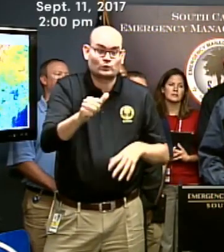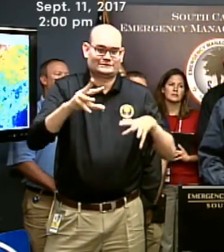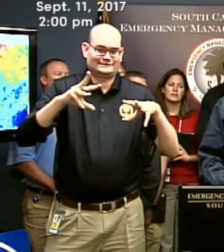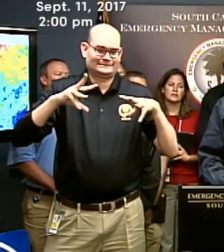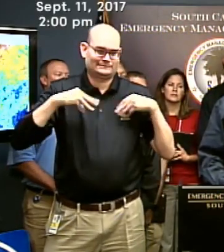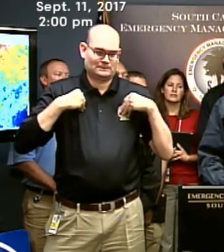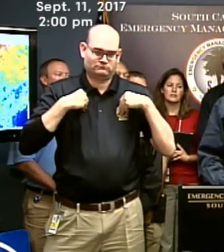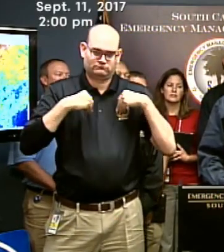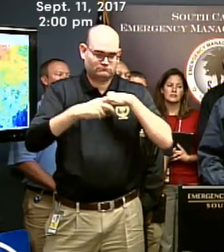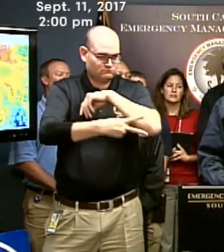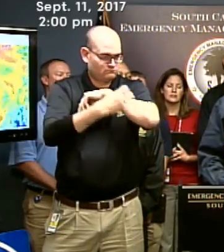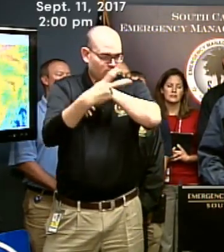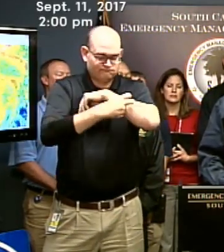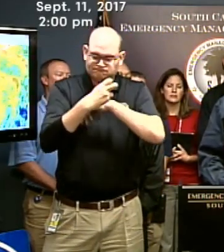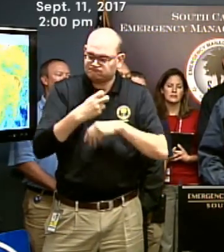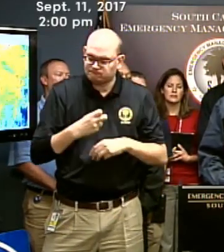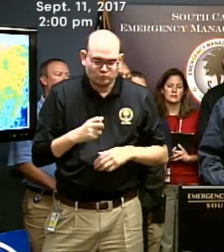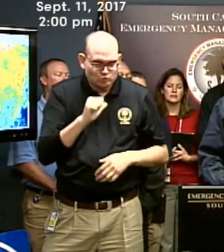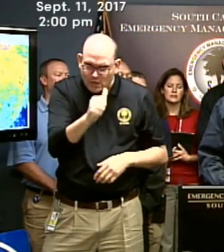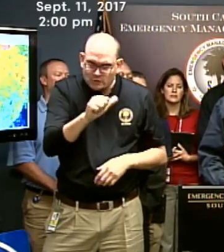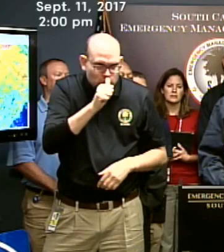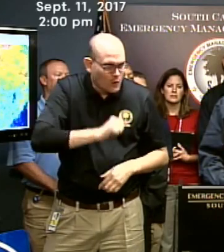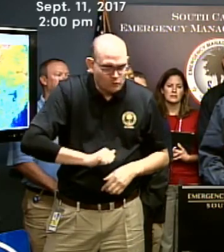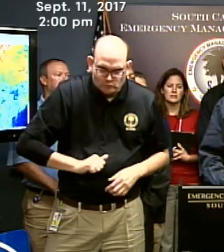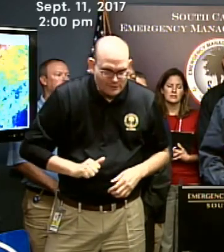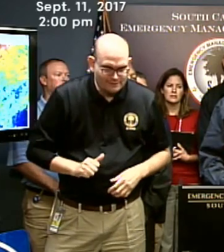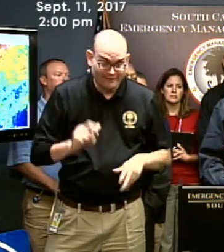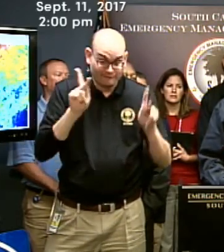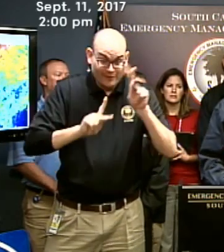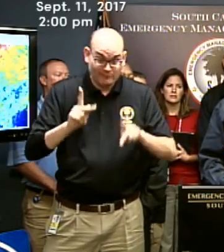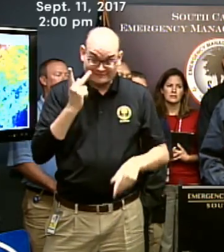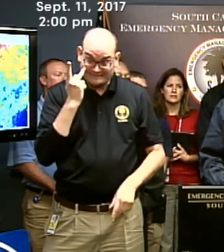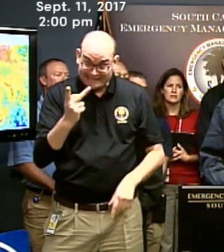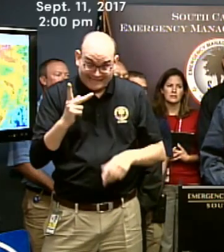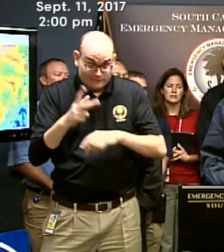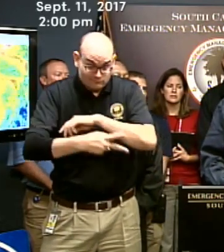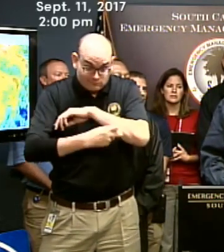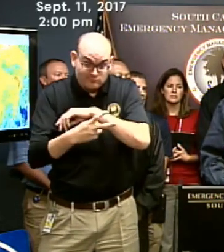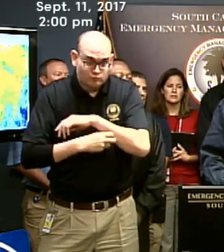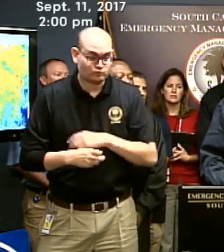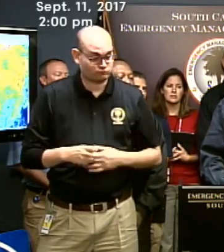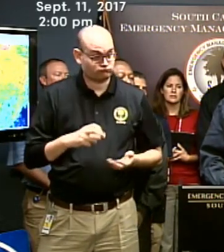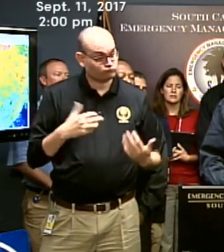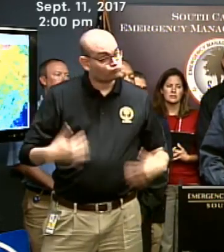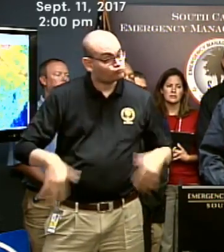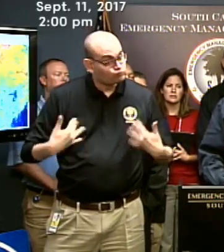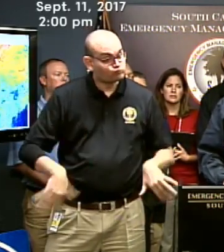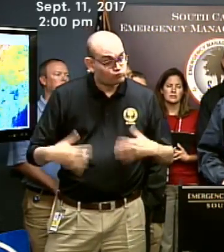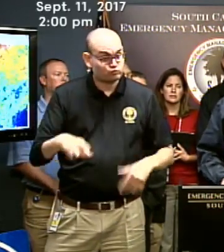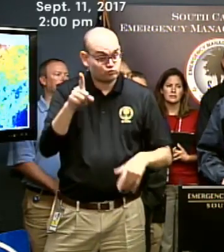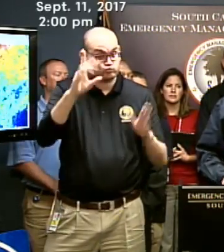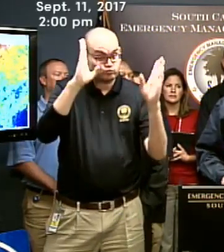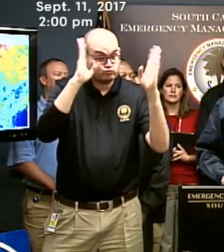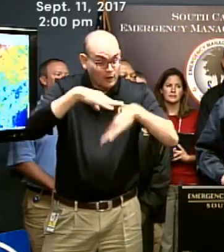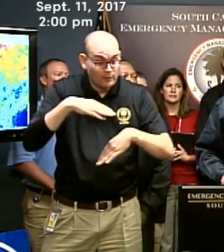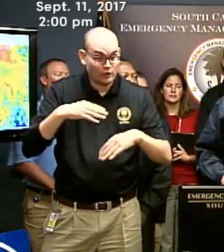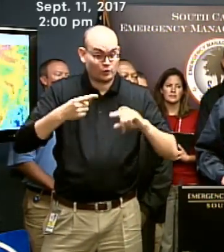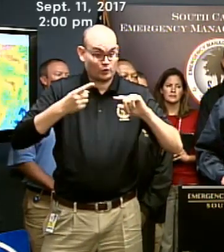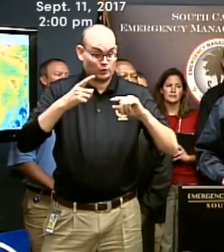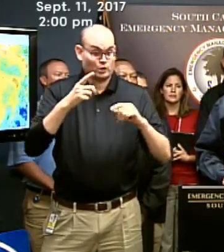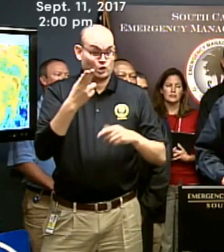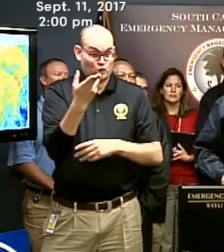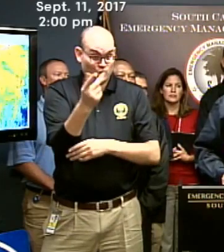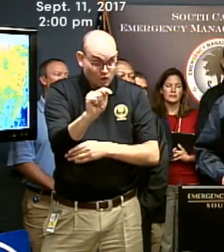by the storm for personal gain. Any looters, thieves, or others causing harm will be arrested immediately